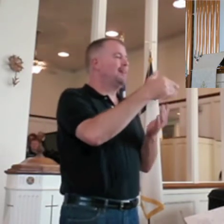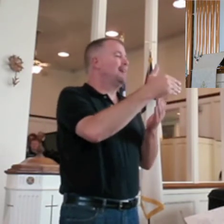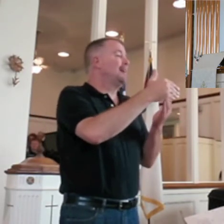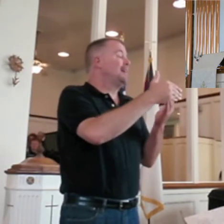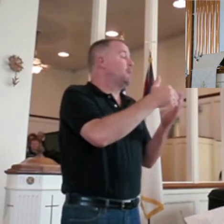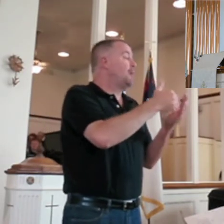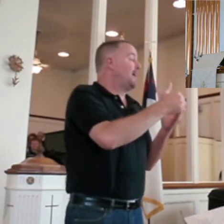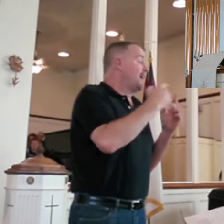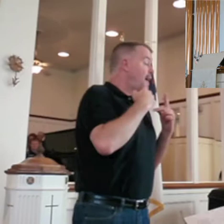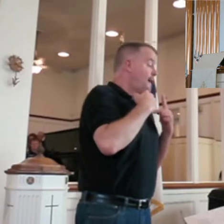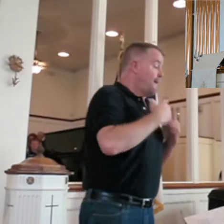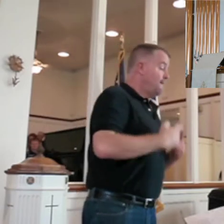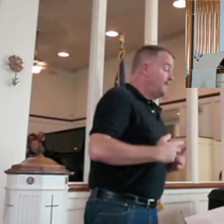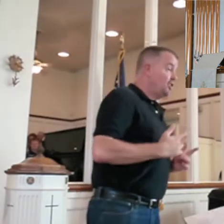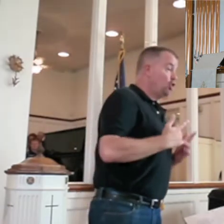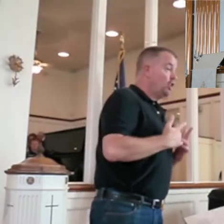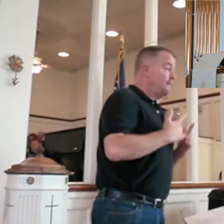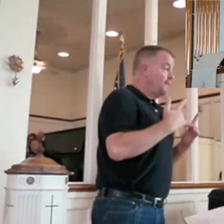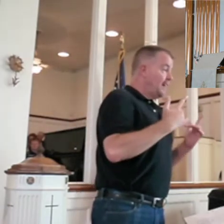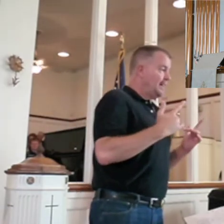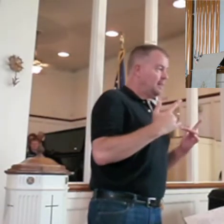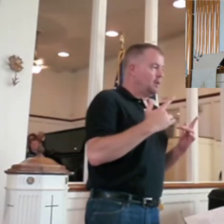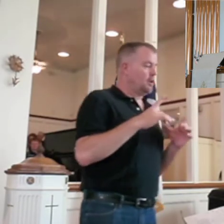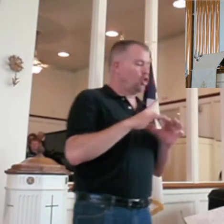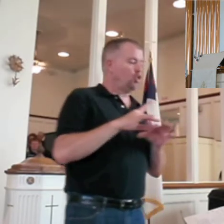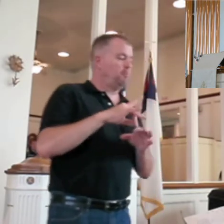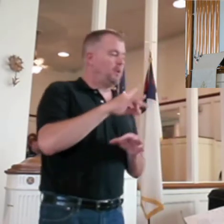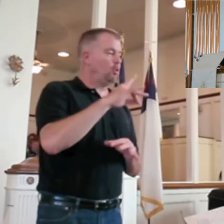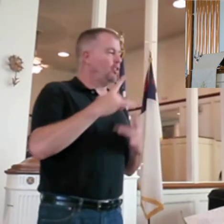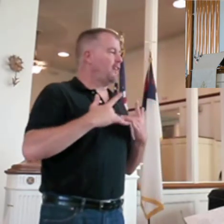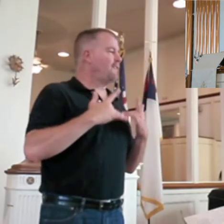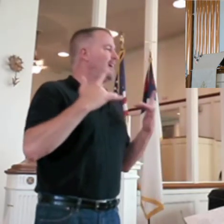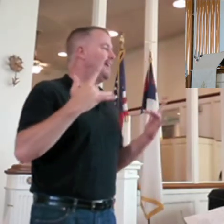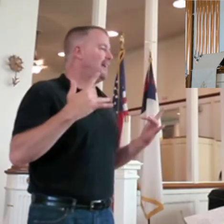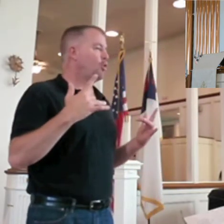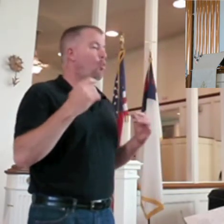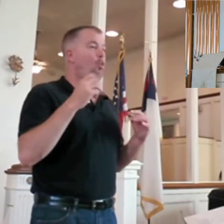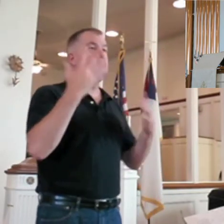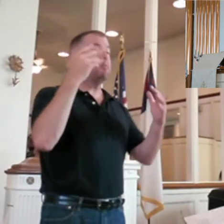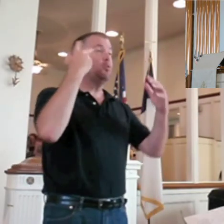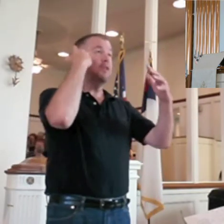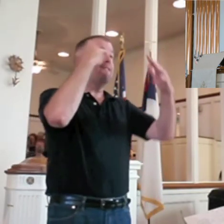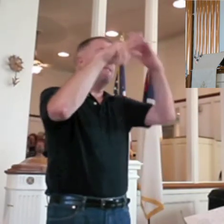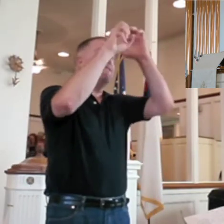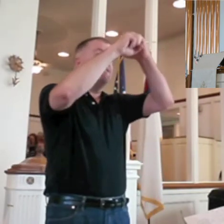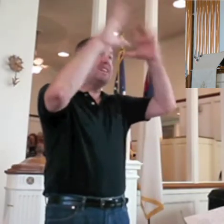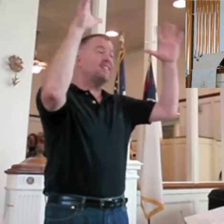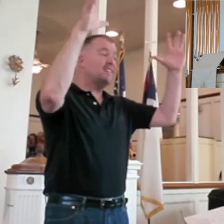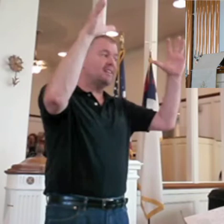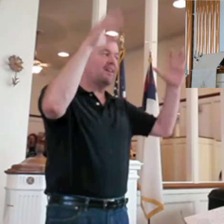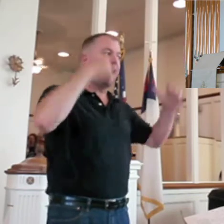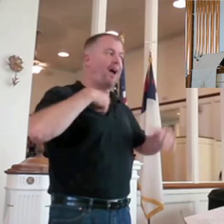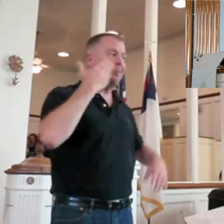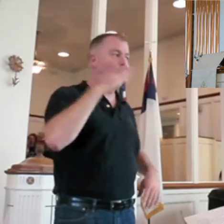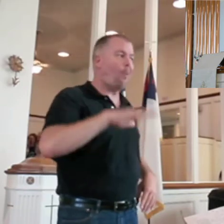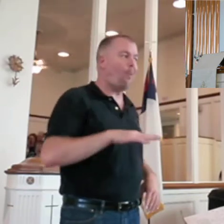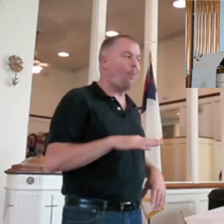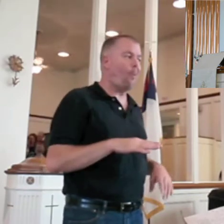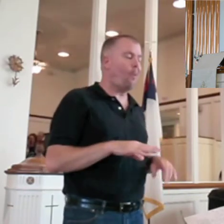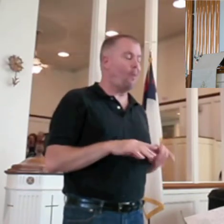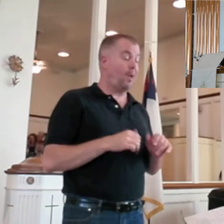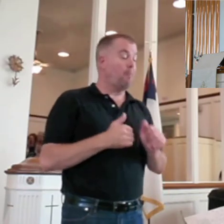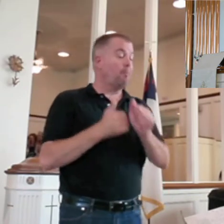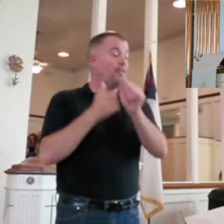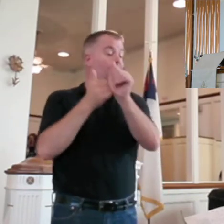Whether it was a physical event or a spiritual event or a vision, I don't know. But whatever it was, the followers of